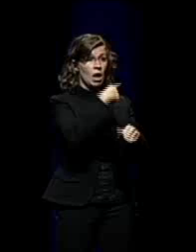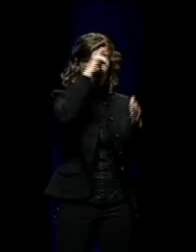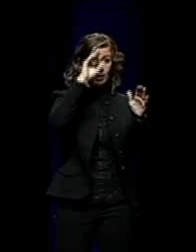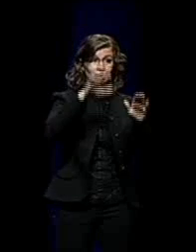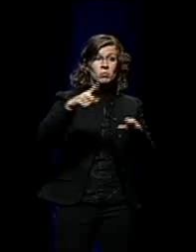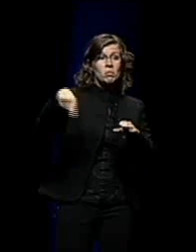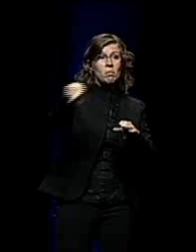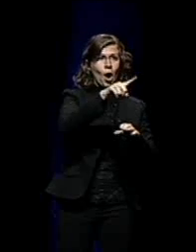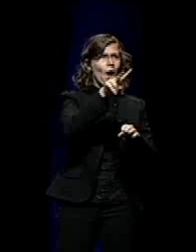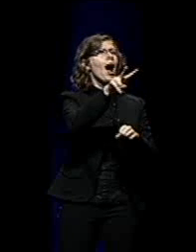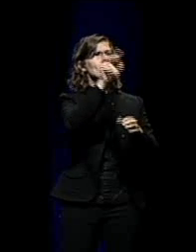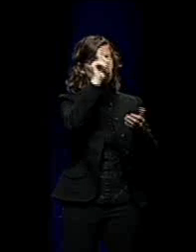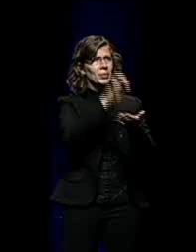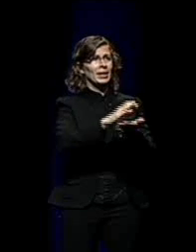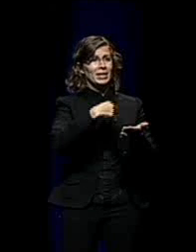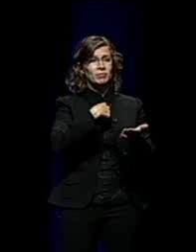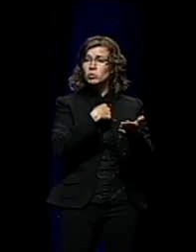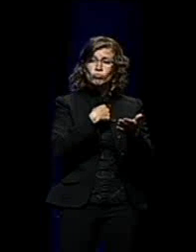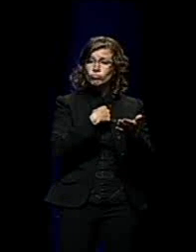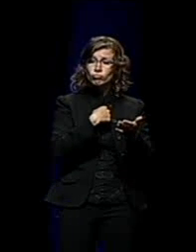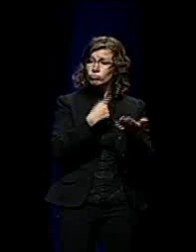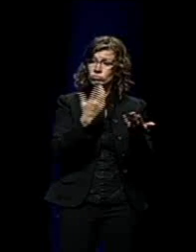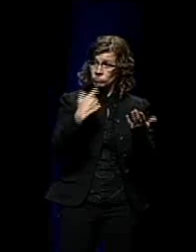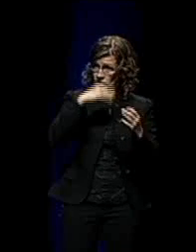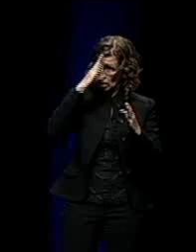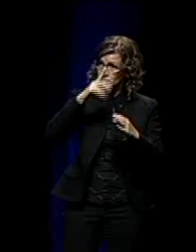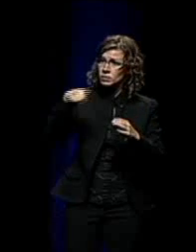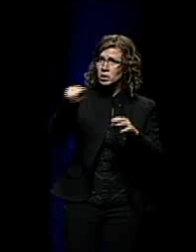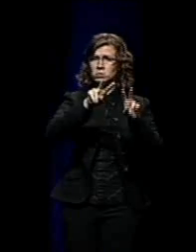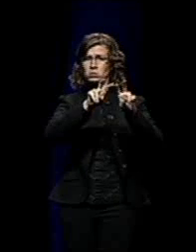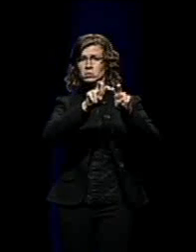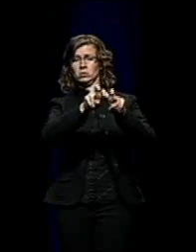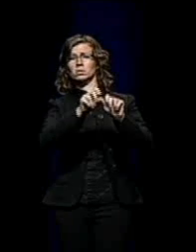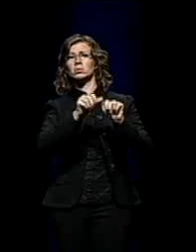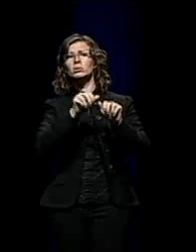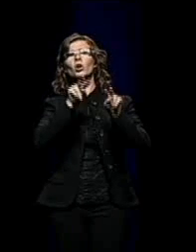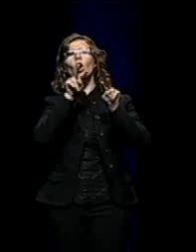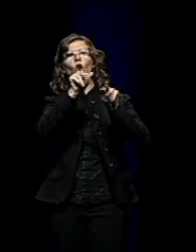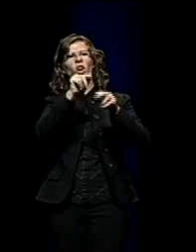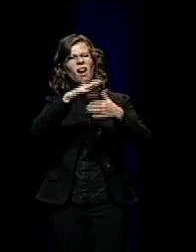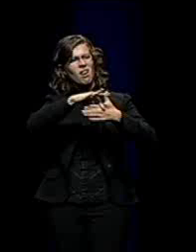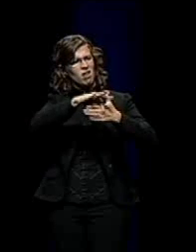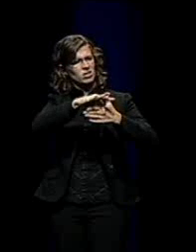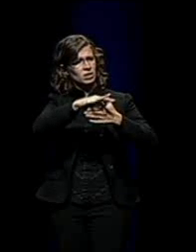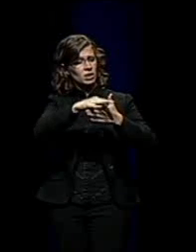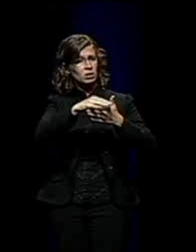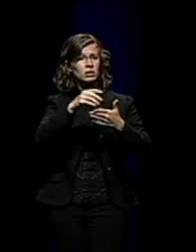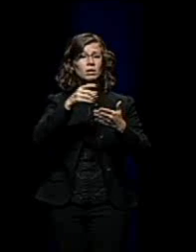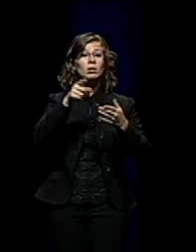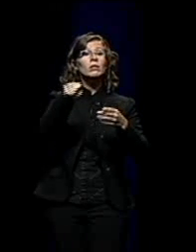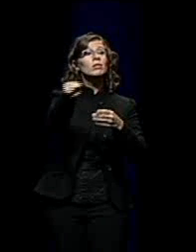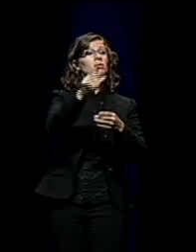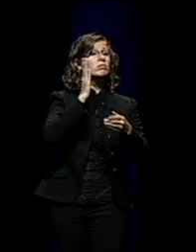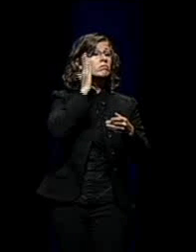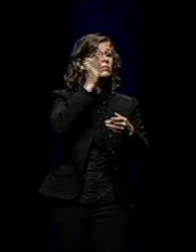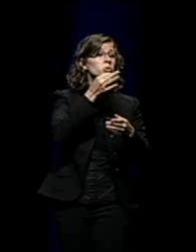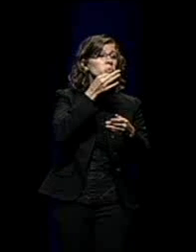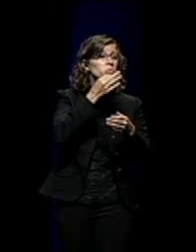at the meat. Does something really happen? When you see the survey, does it make sense? Do